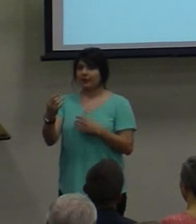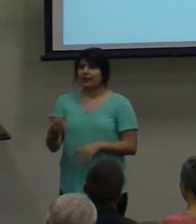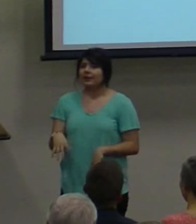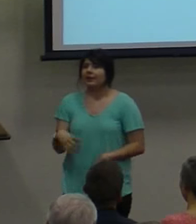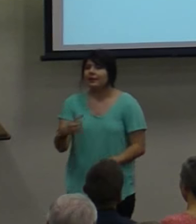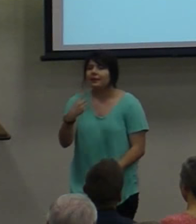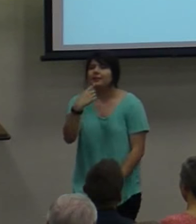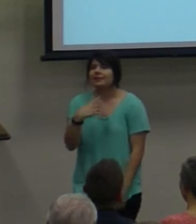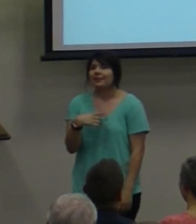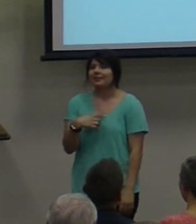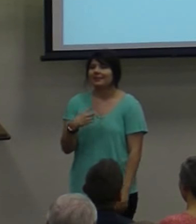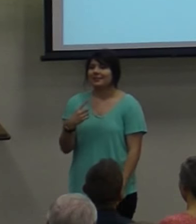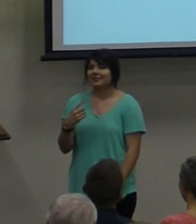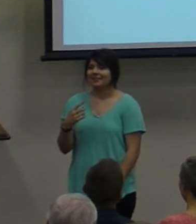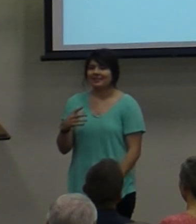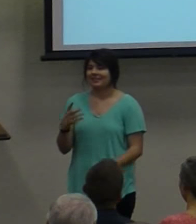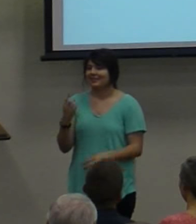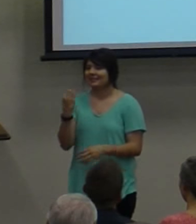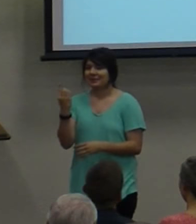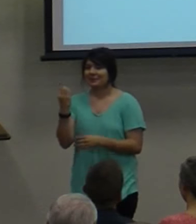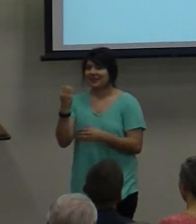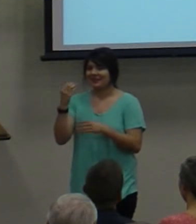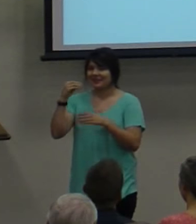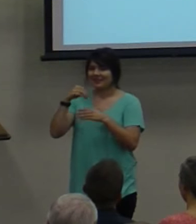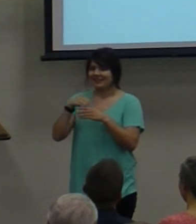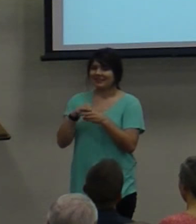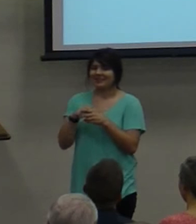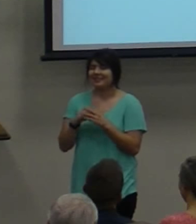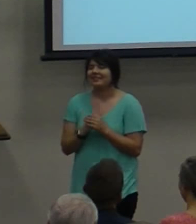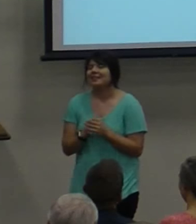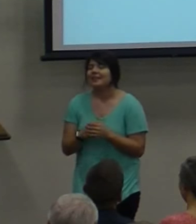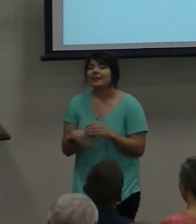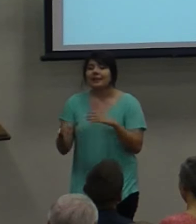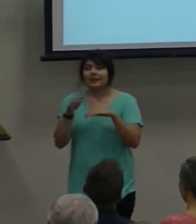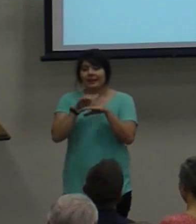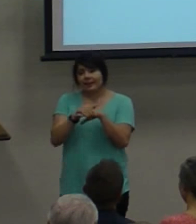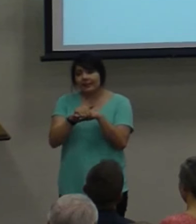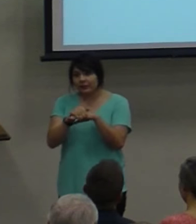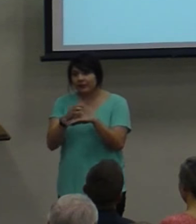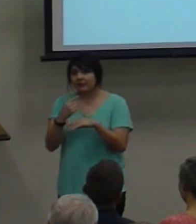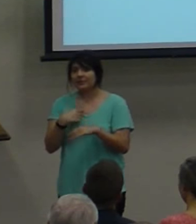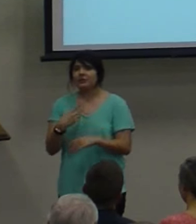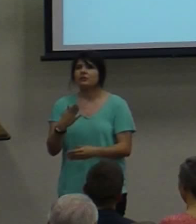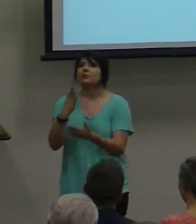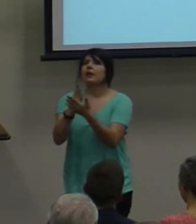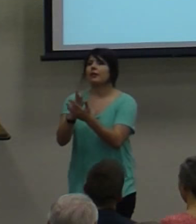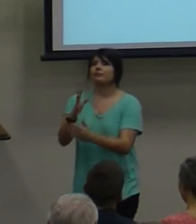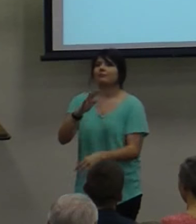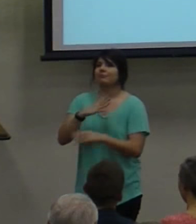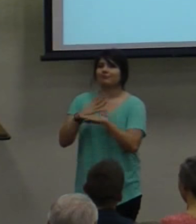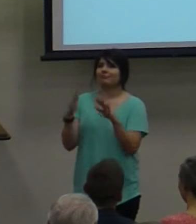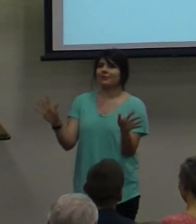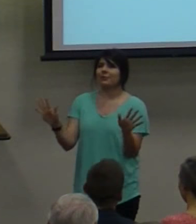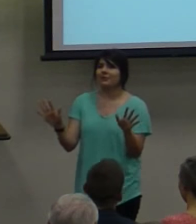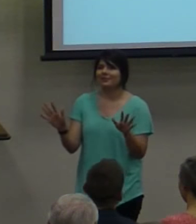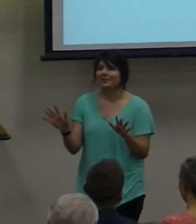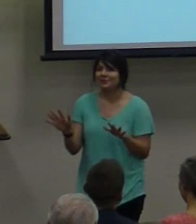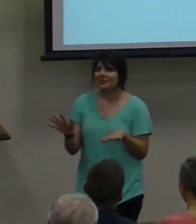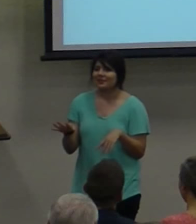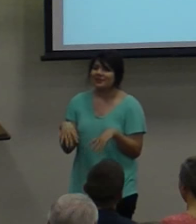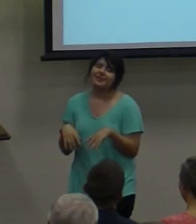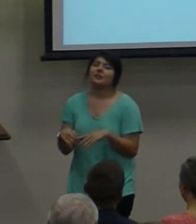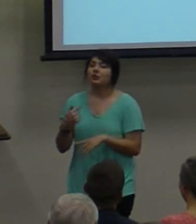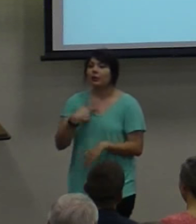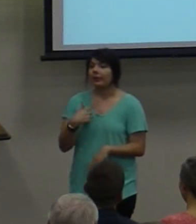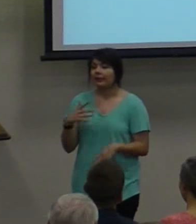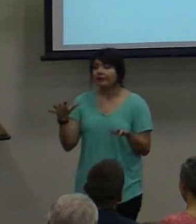lekeni chongo," which in English is stop, shut up. So I did, and he